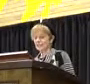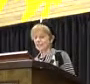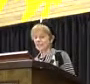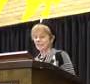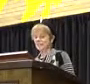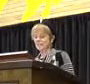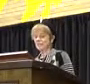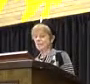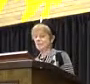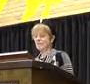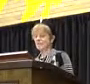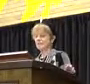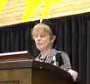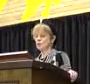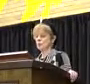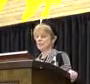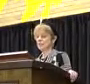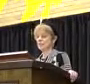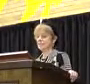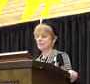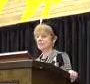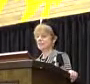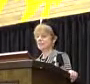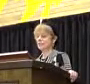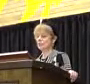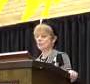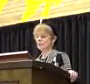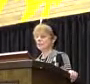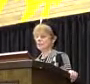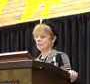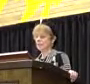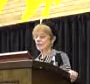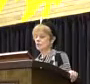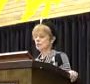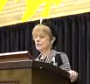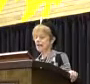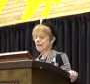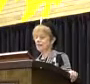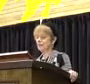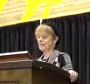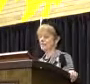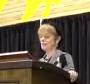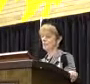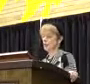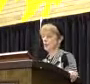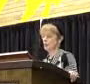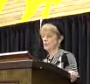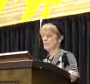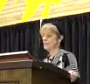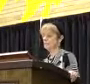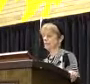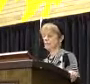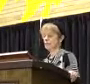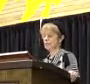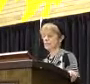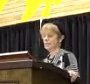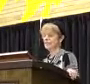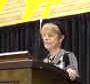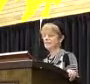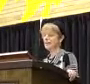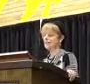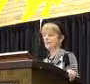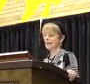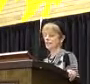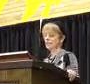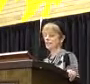First statement, it is a representative's duty to his constituents to sacrifice his repose, his pleasures,